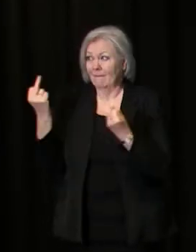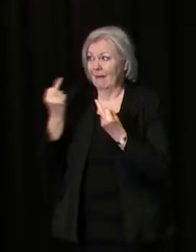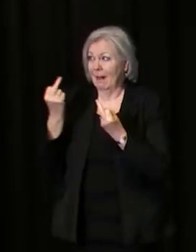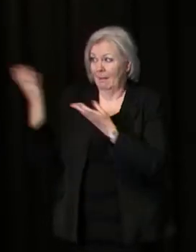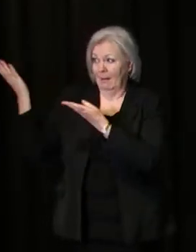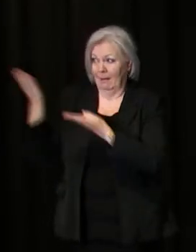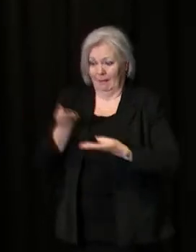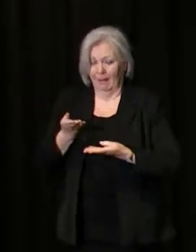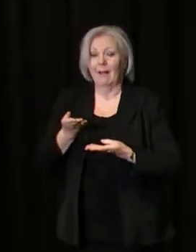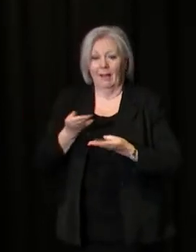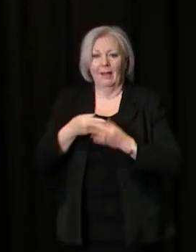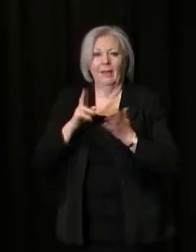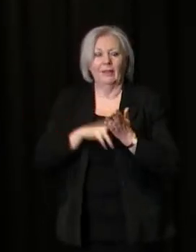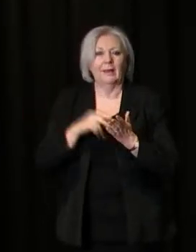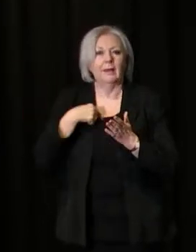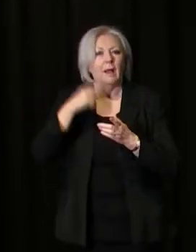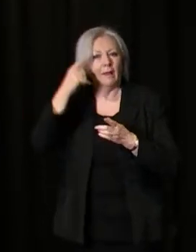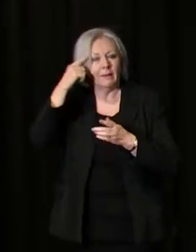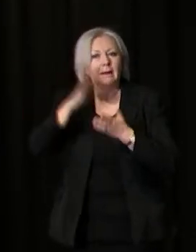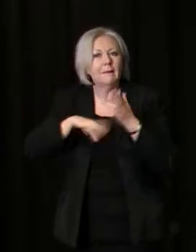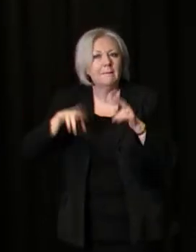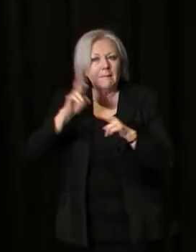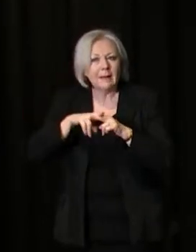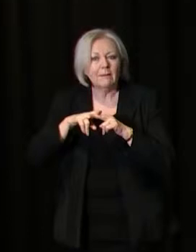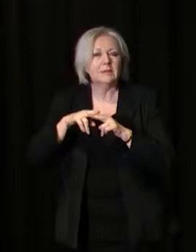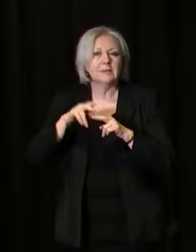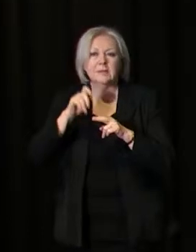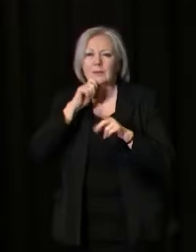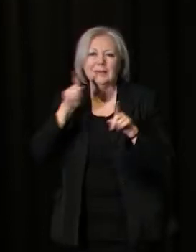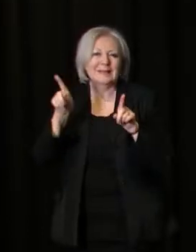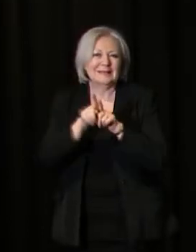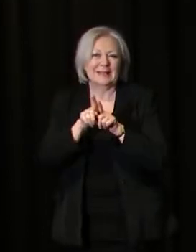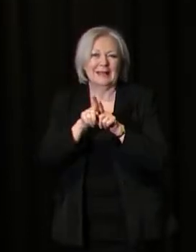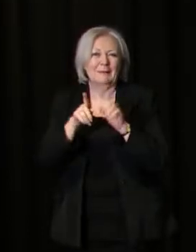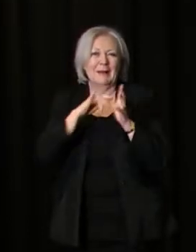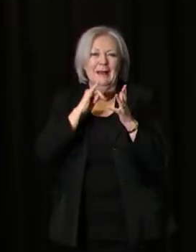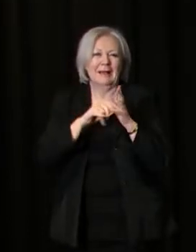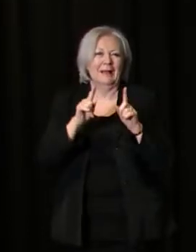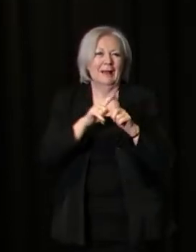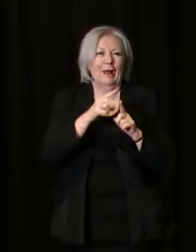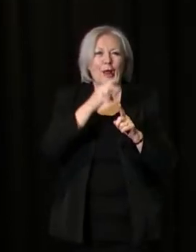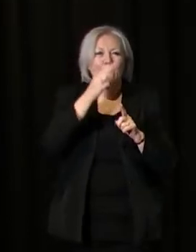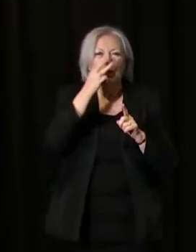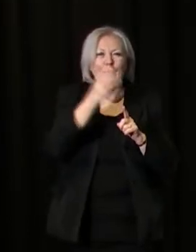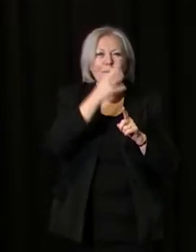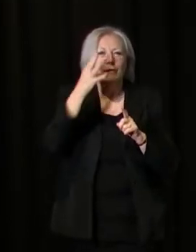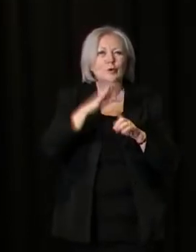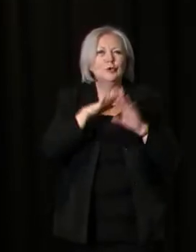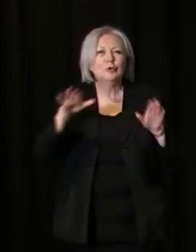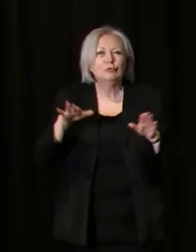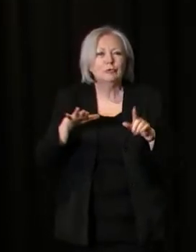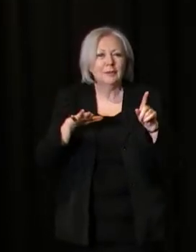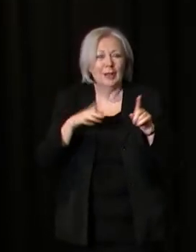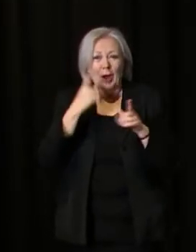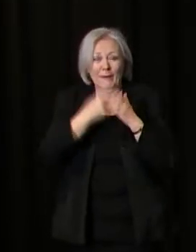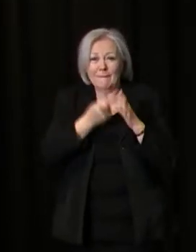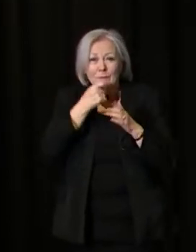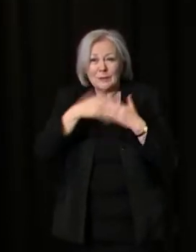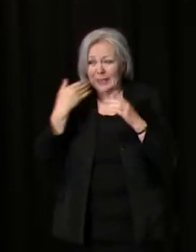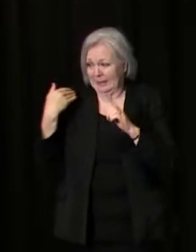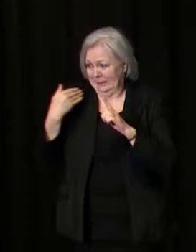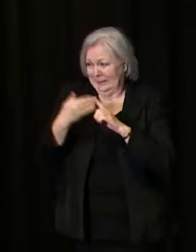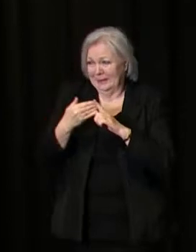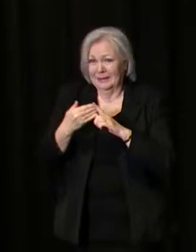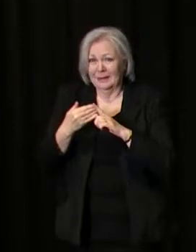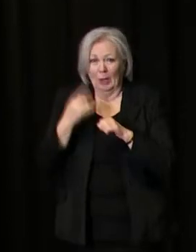think parents will, just like 12, 13, 14 and 15 year olds have almost caught up, despite they've only had a few days really in the scheme of